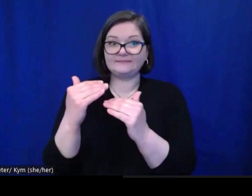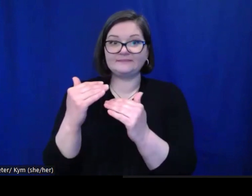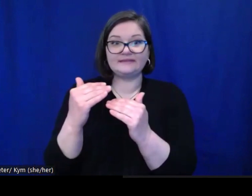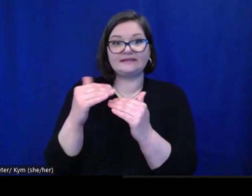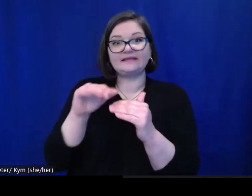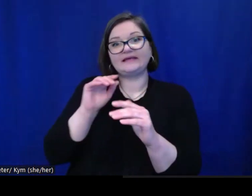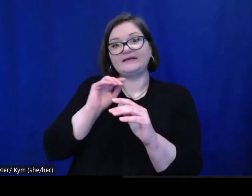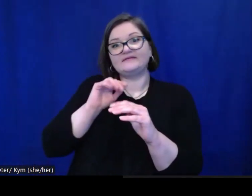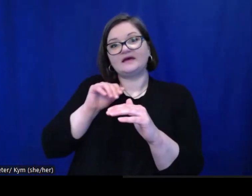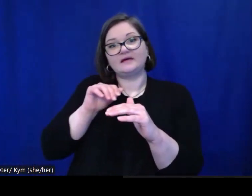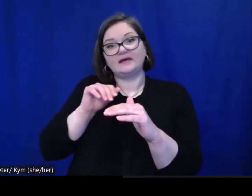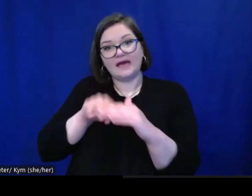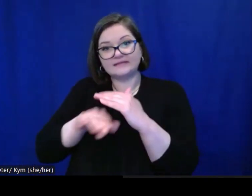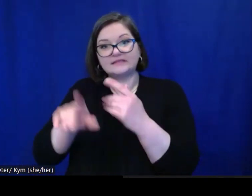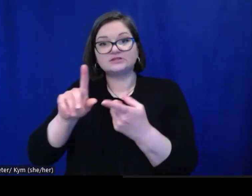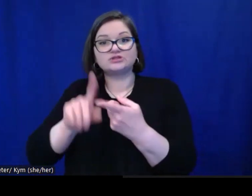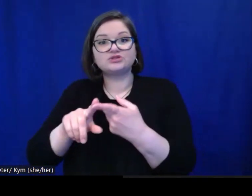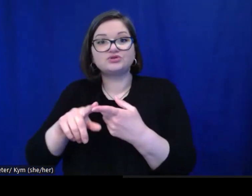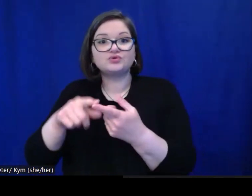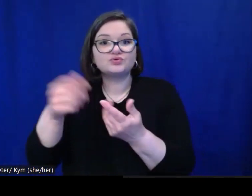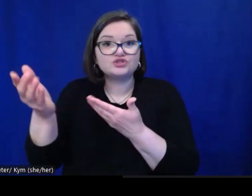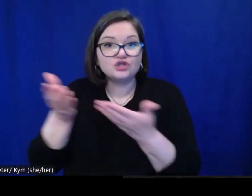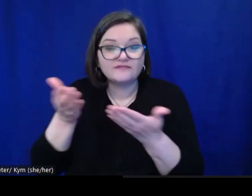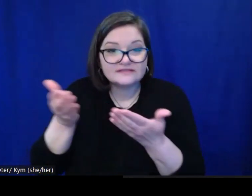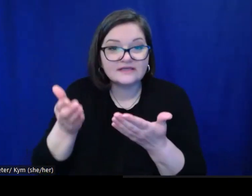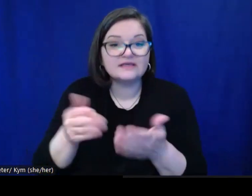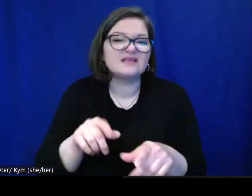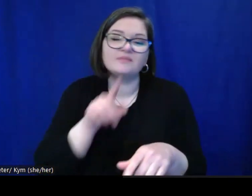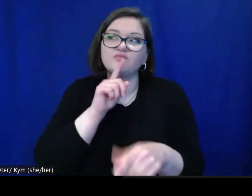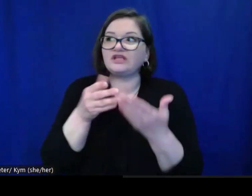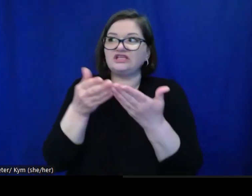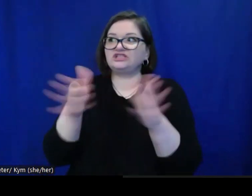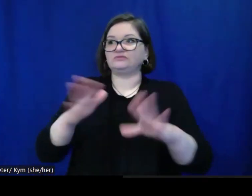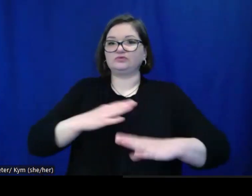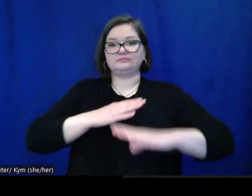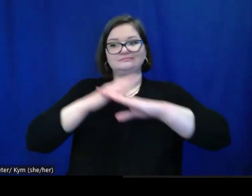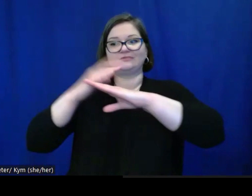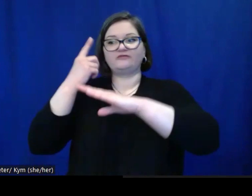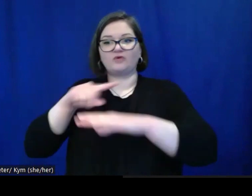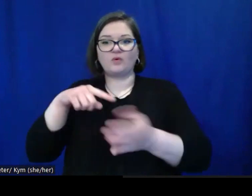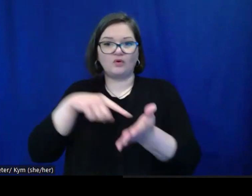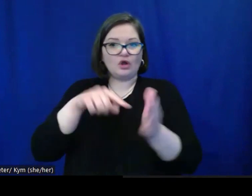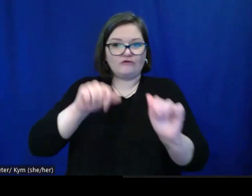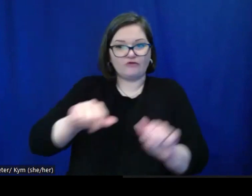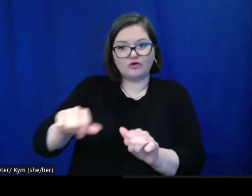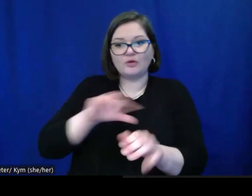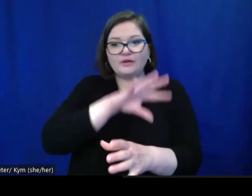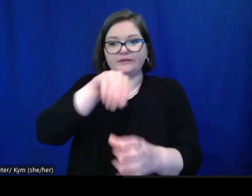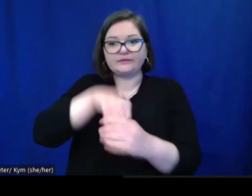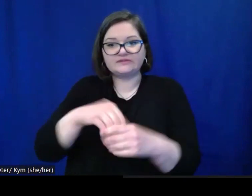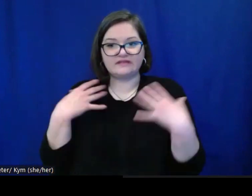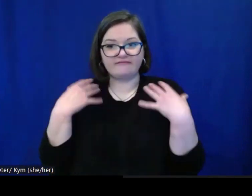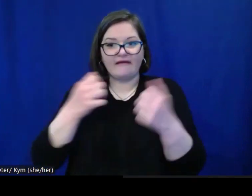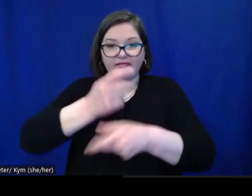responsive services. Also barriers in general to affordable and inclusive healthcare.